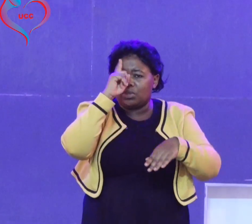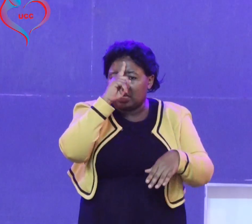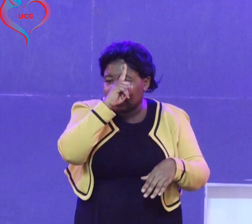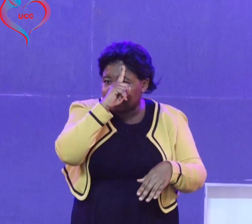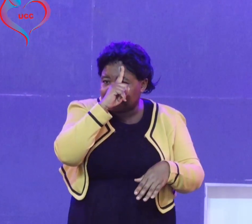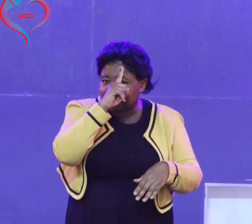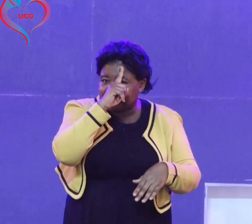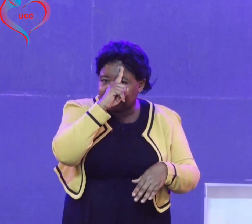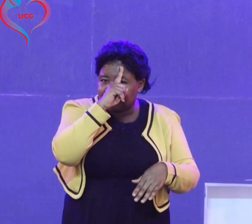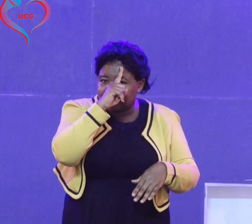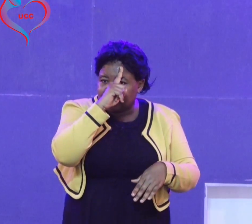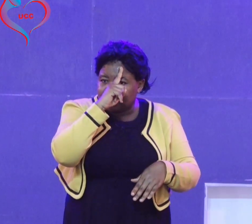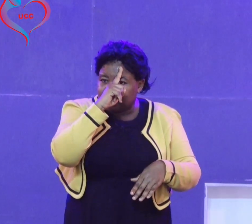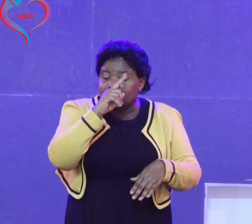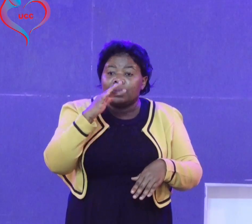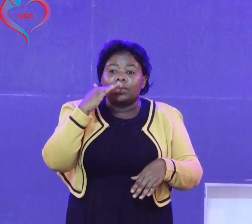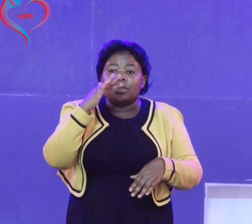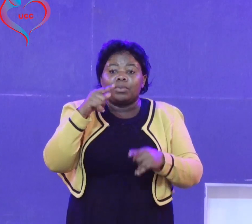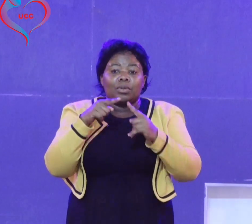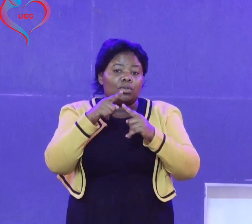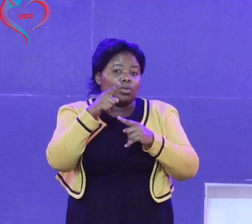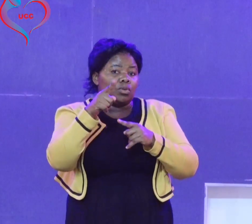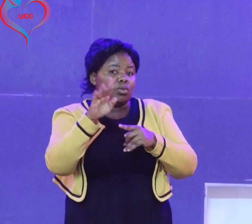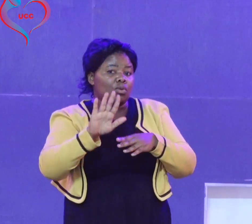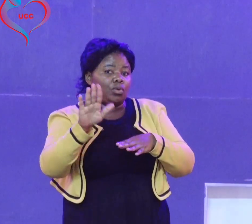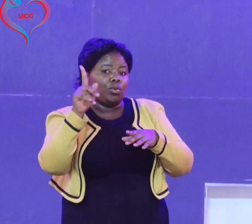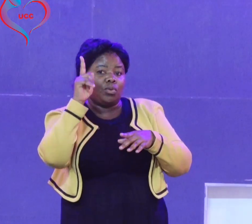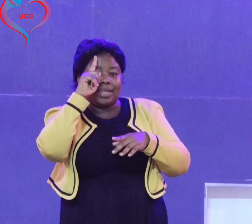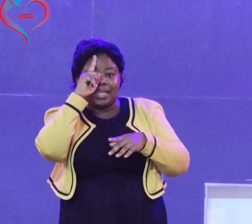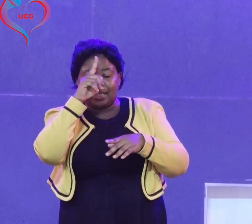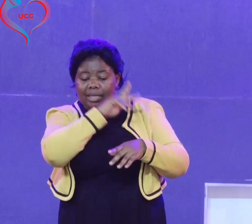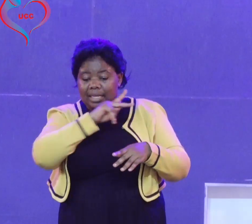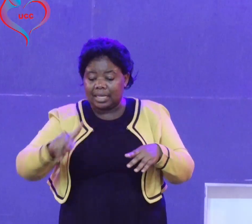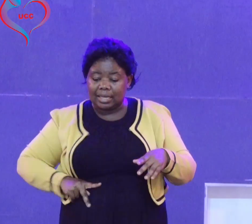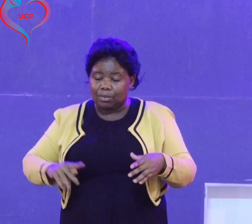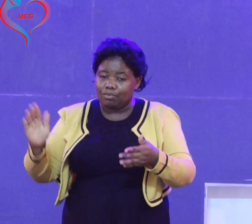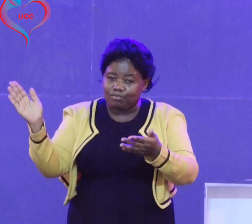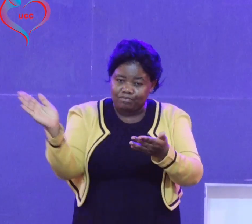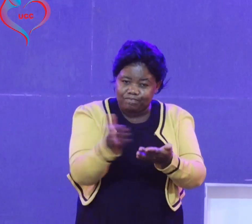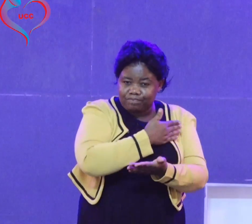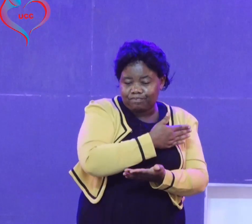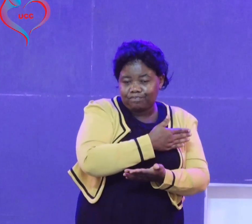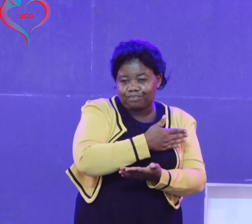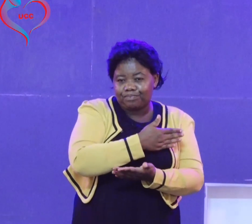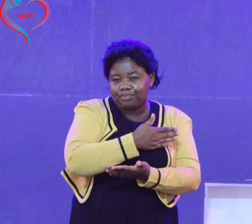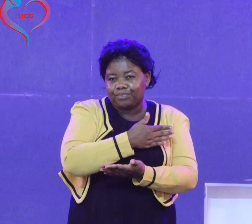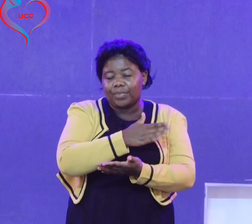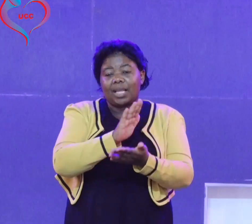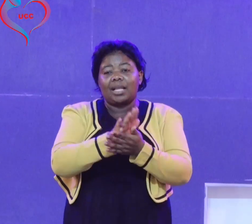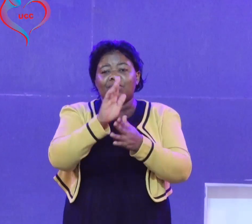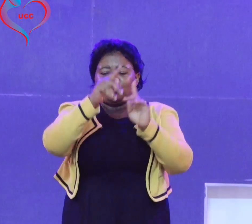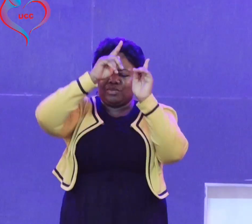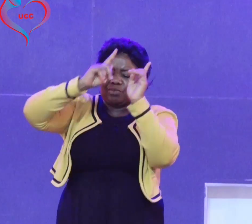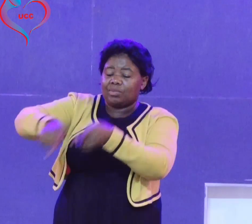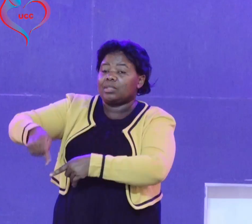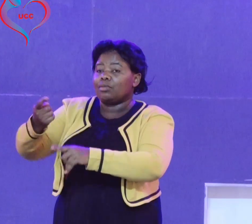Nebukadduneza. Kyogerwa eri gwe obwakabaka bukuvuddeko. Era onoogobebwa